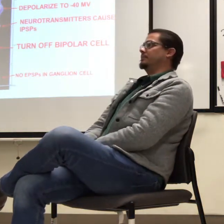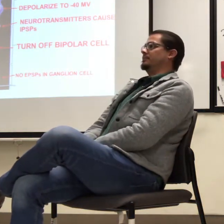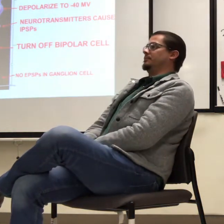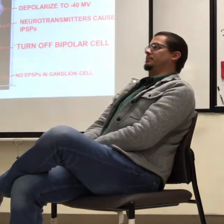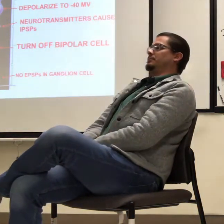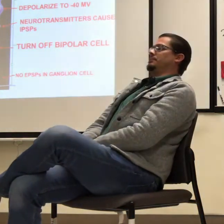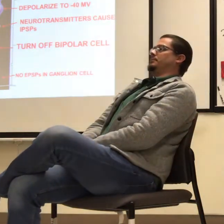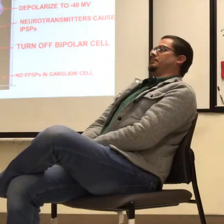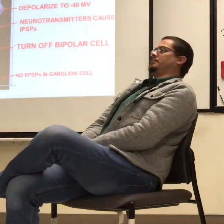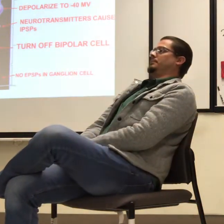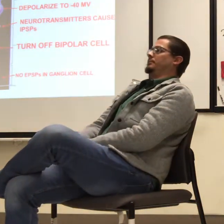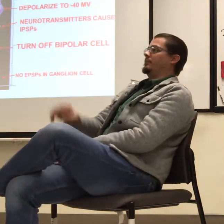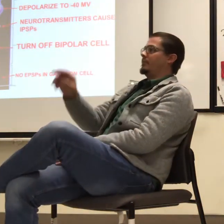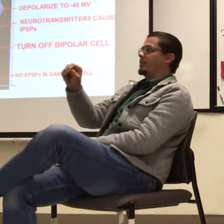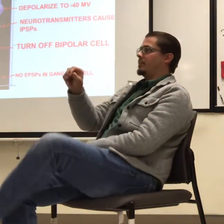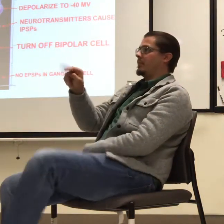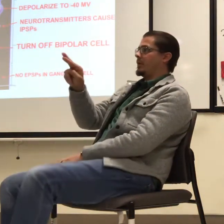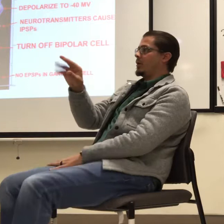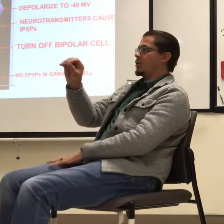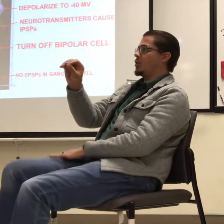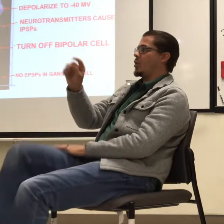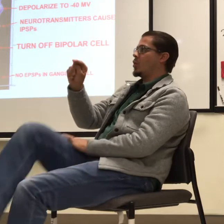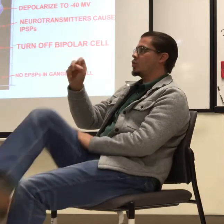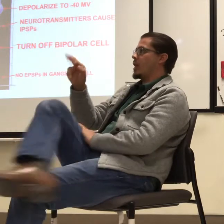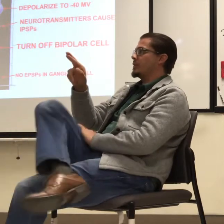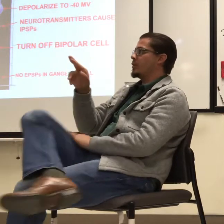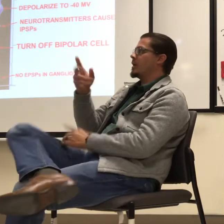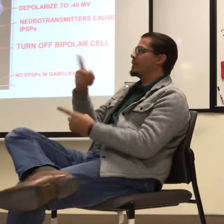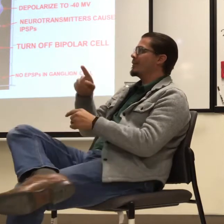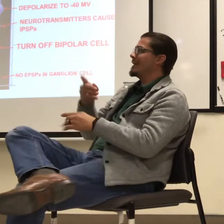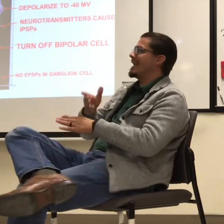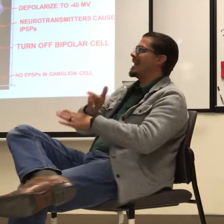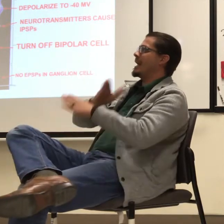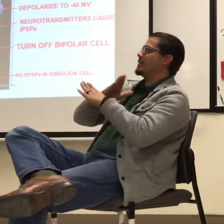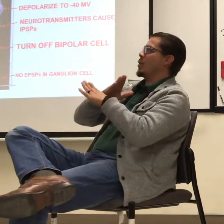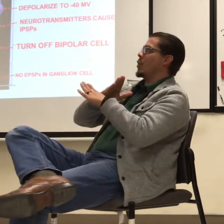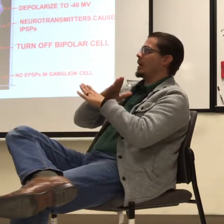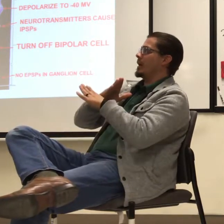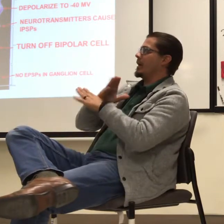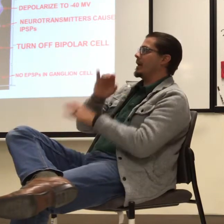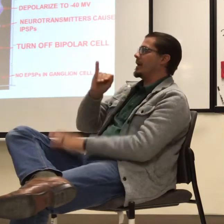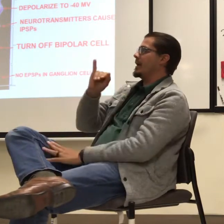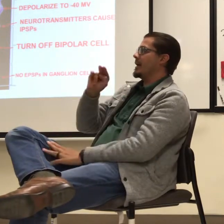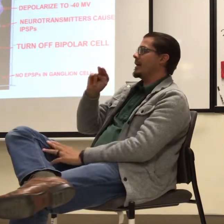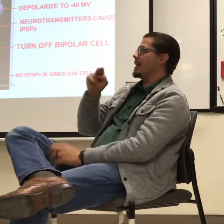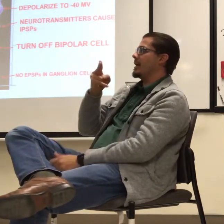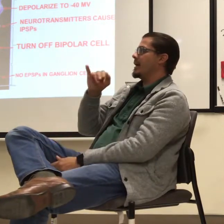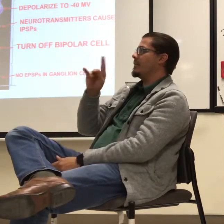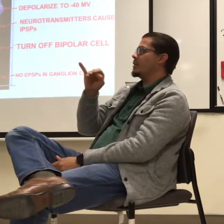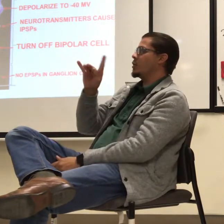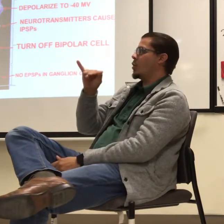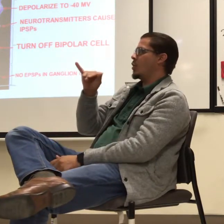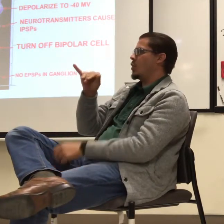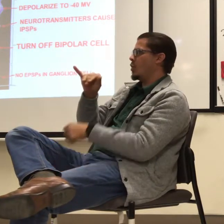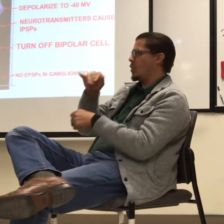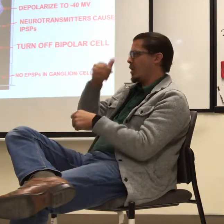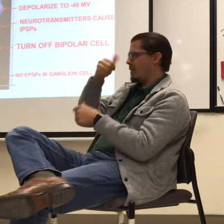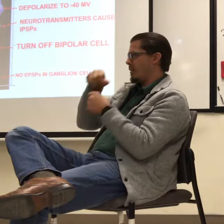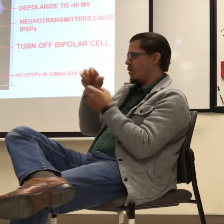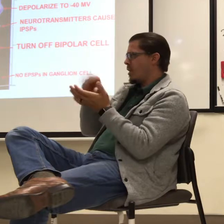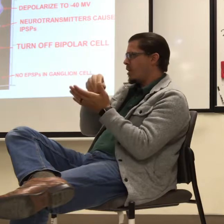those neurotransmitters happen to be inhibitory on the bipolar cell. They create, remember when we learned